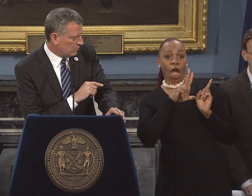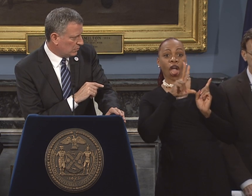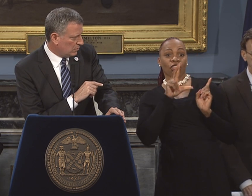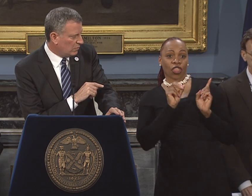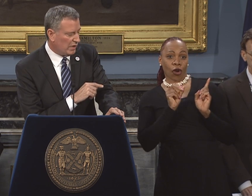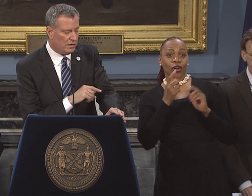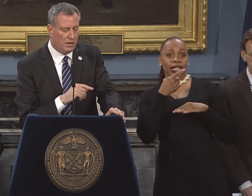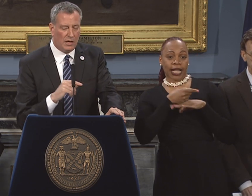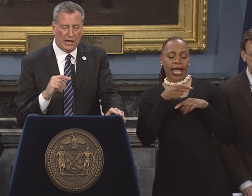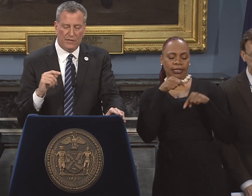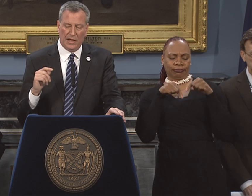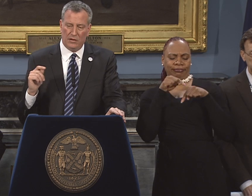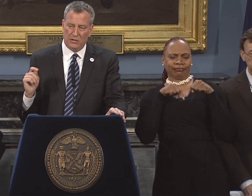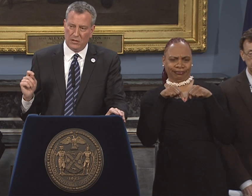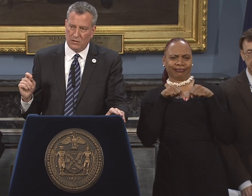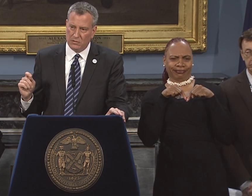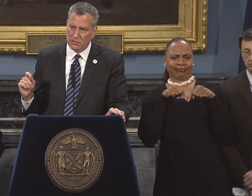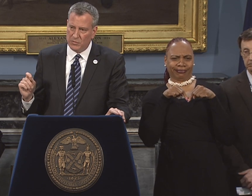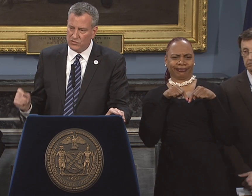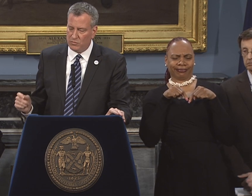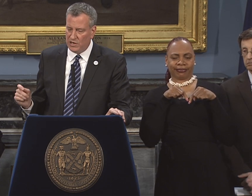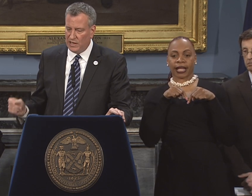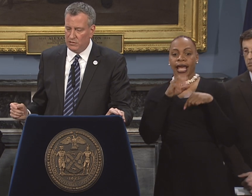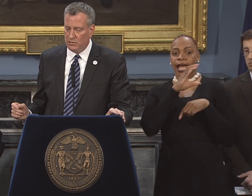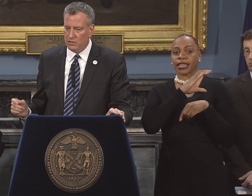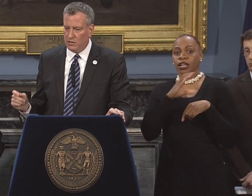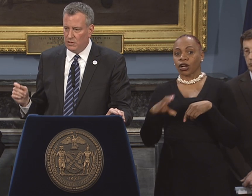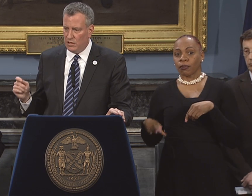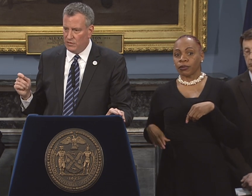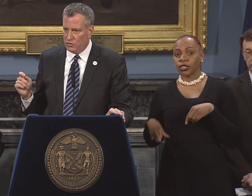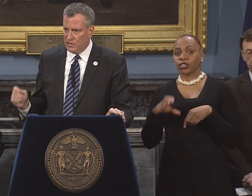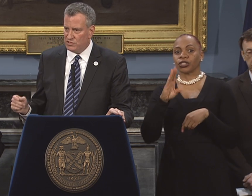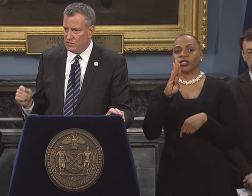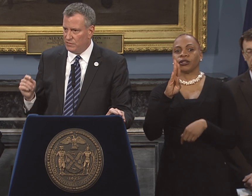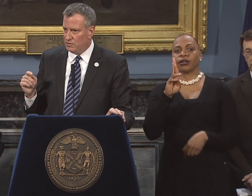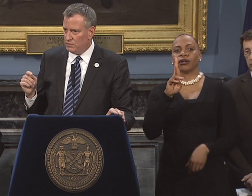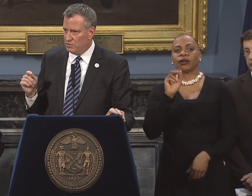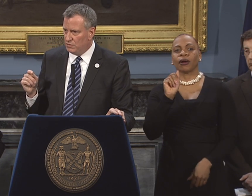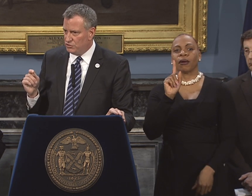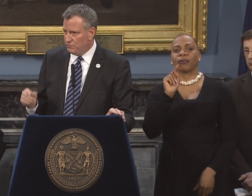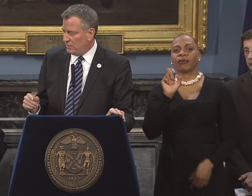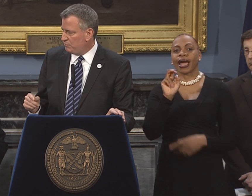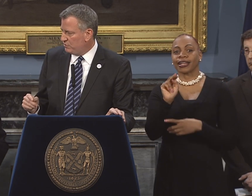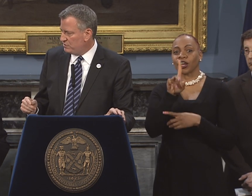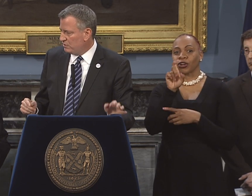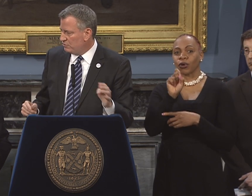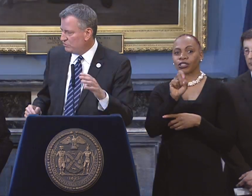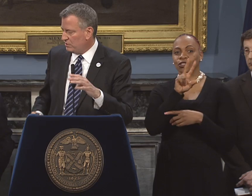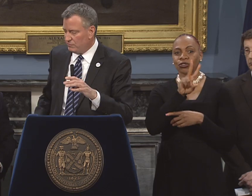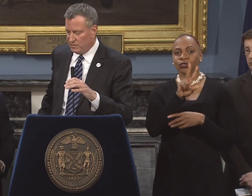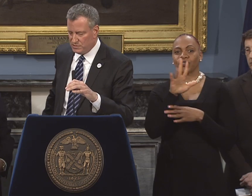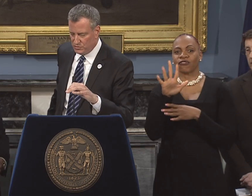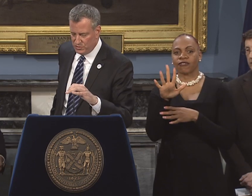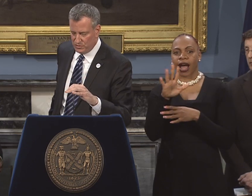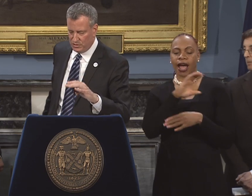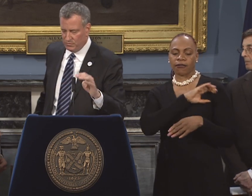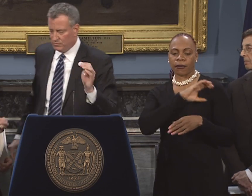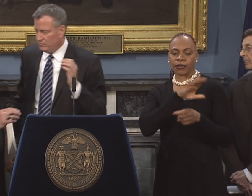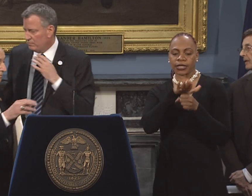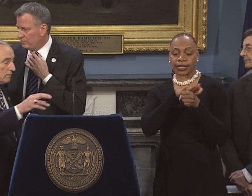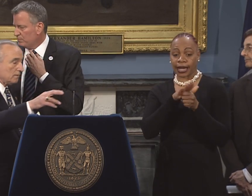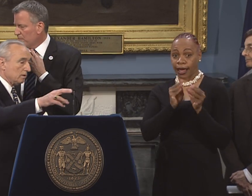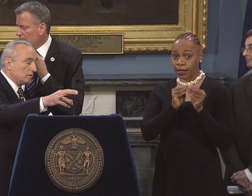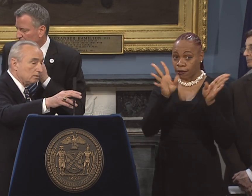further as we speak. Right. And then Commissioner Bratton, on the question of the 2-5 precinct, could you clarify the situation